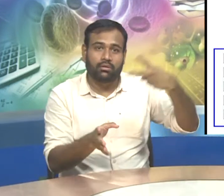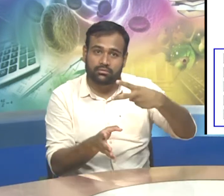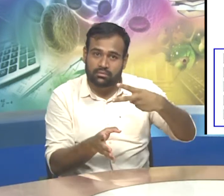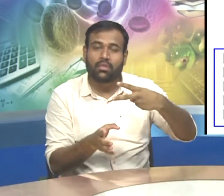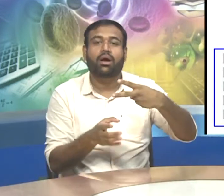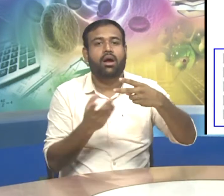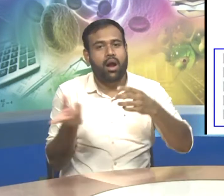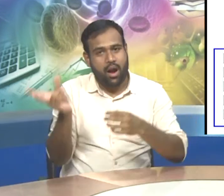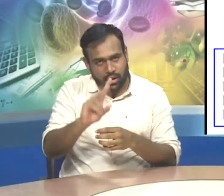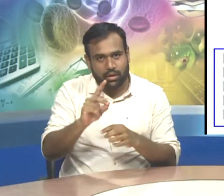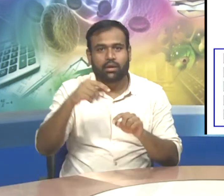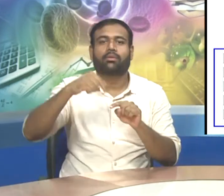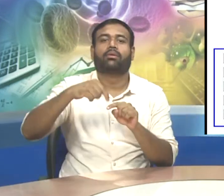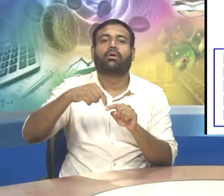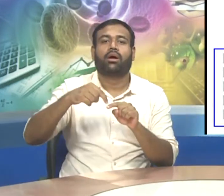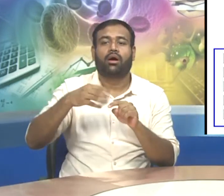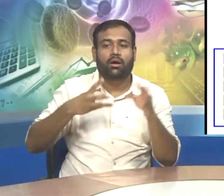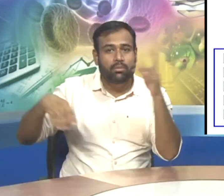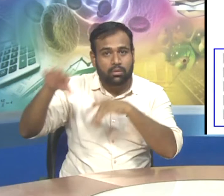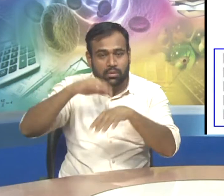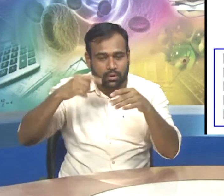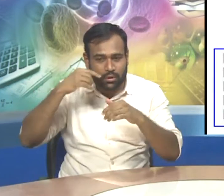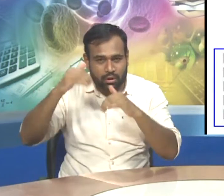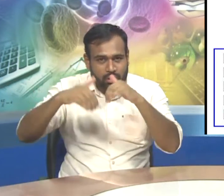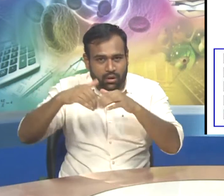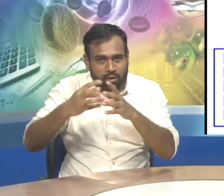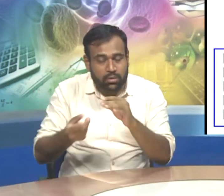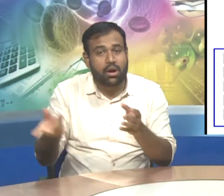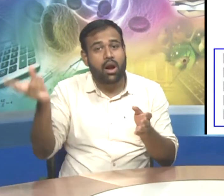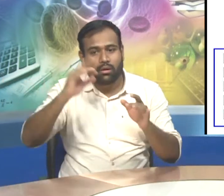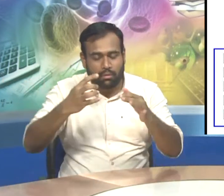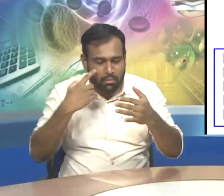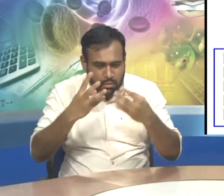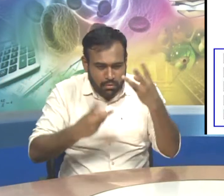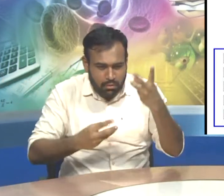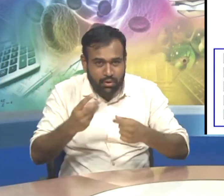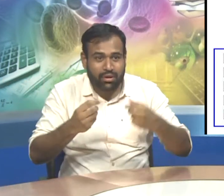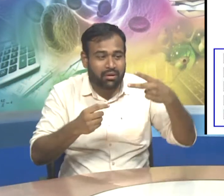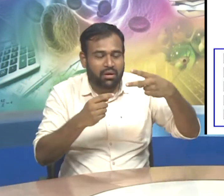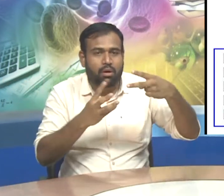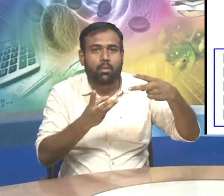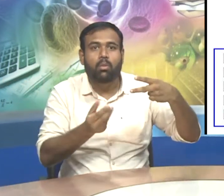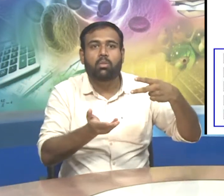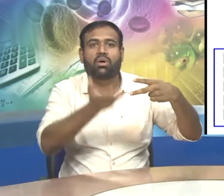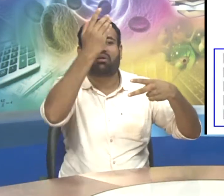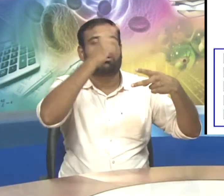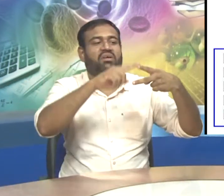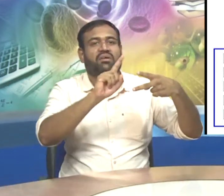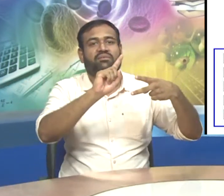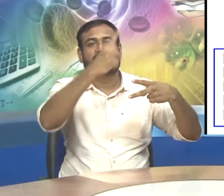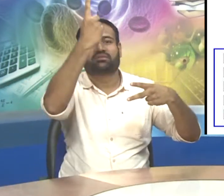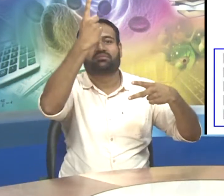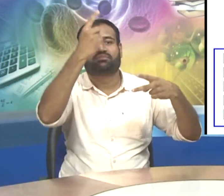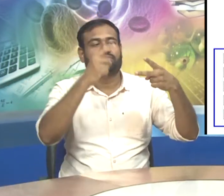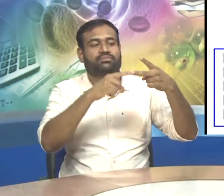together, they are counted and analyzed according to the single transferable vote system.